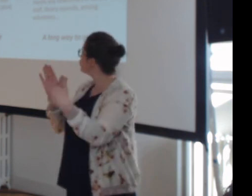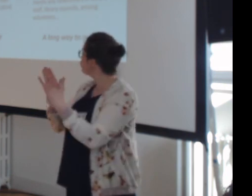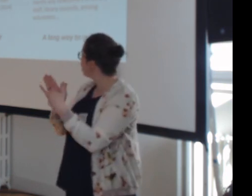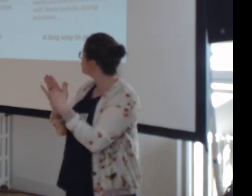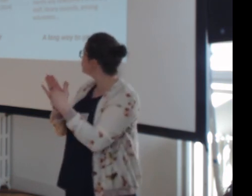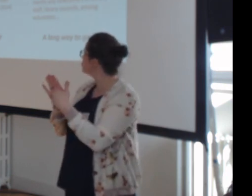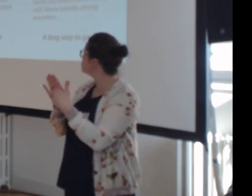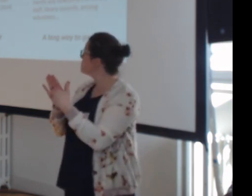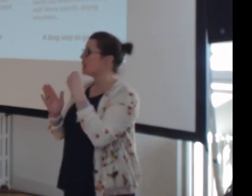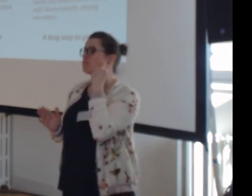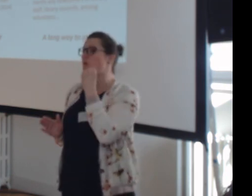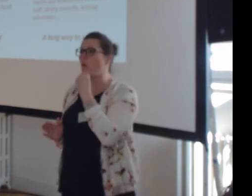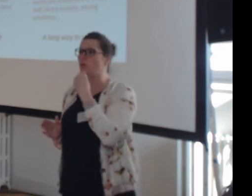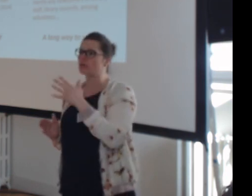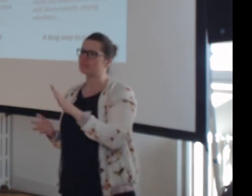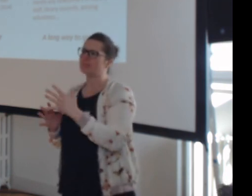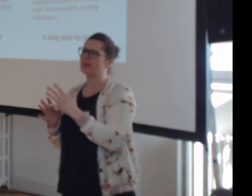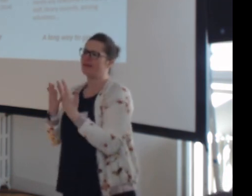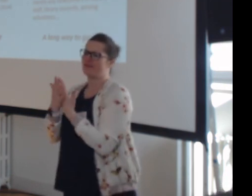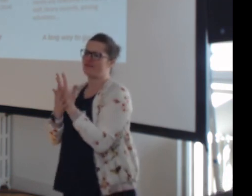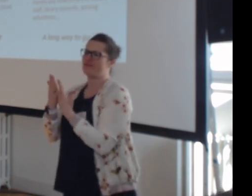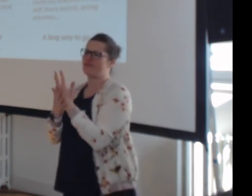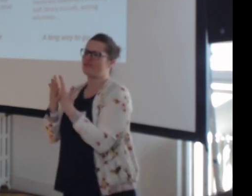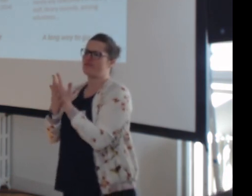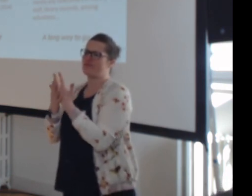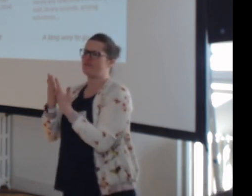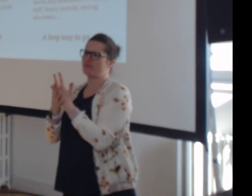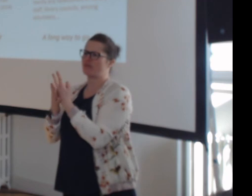1,191,000 inhabitants. These are figures from